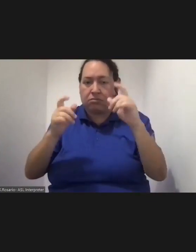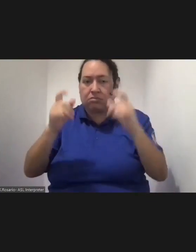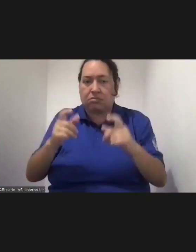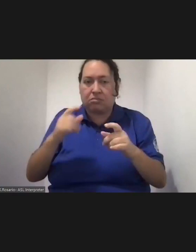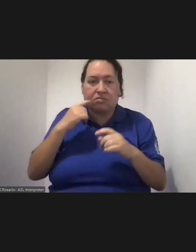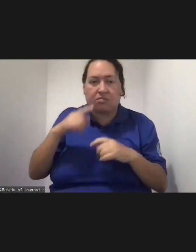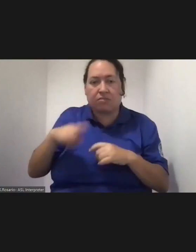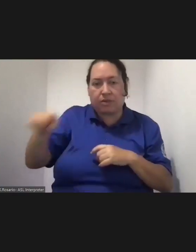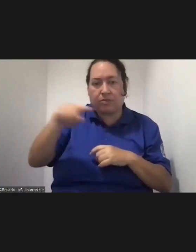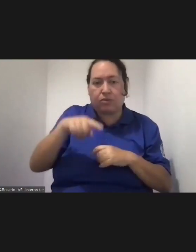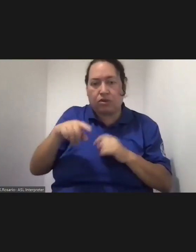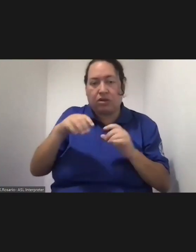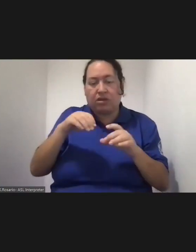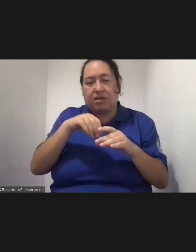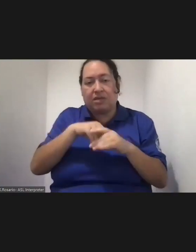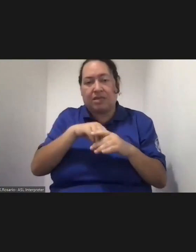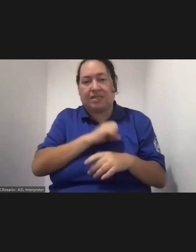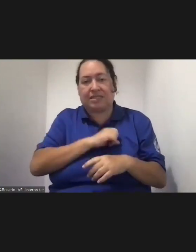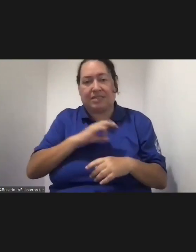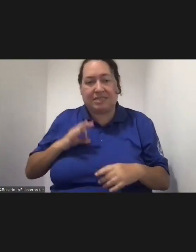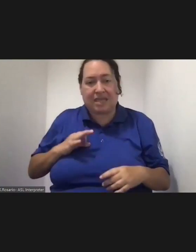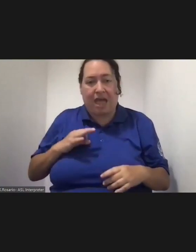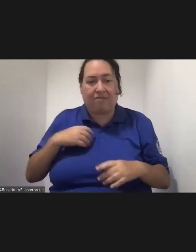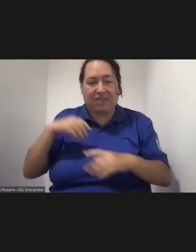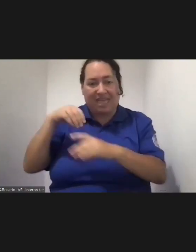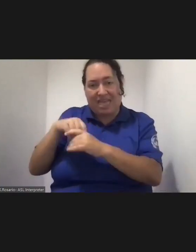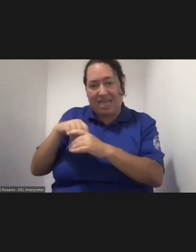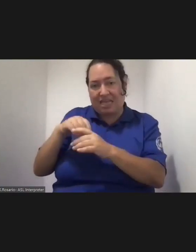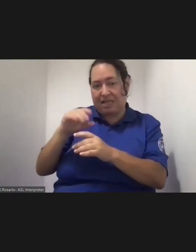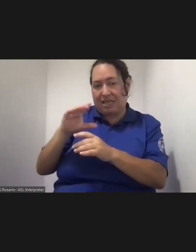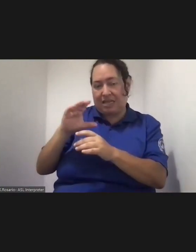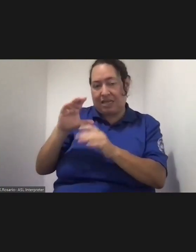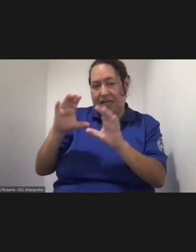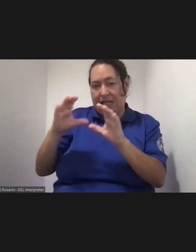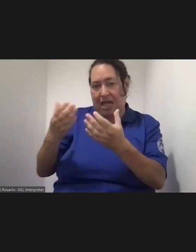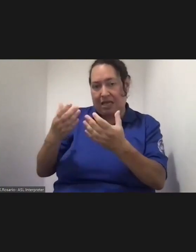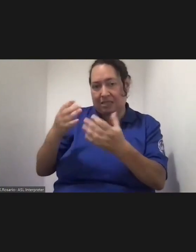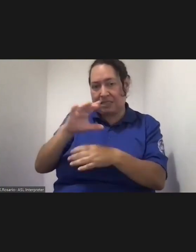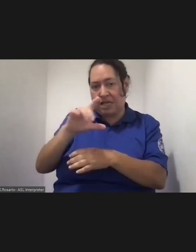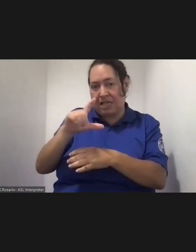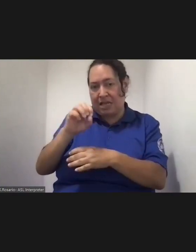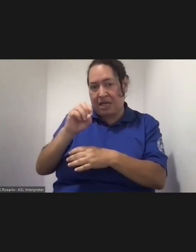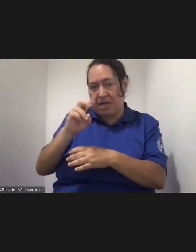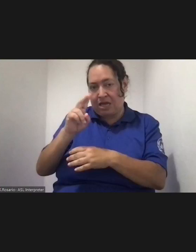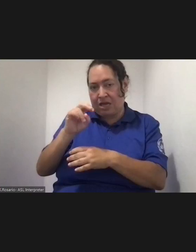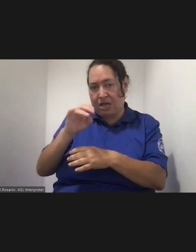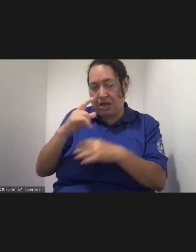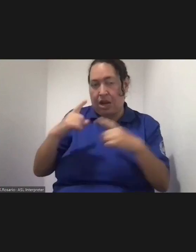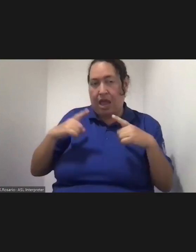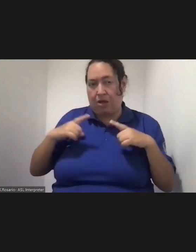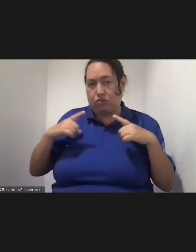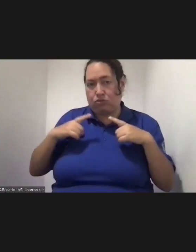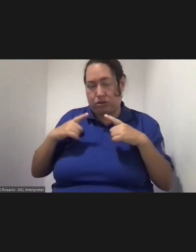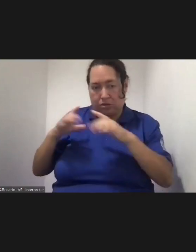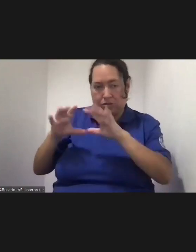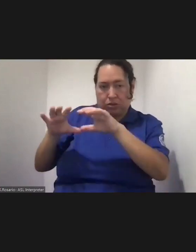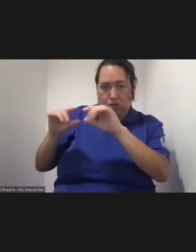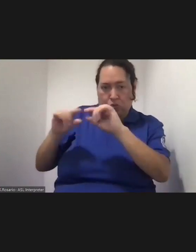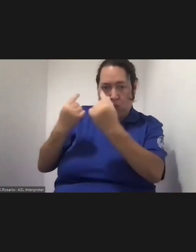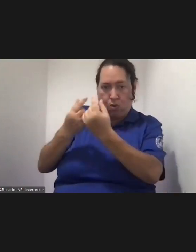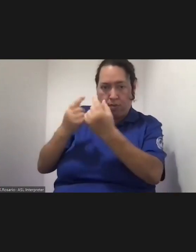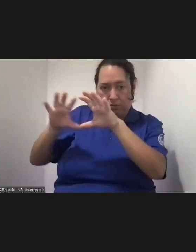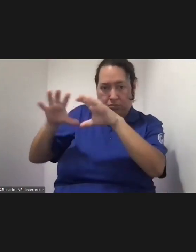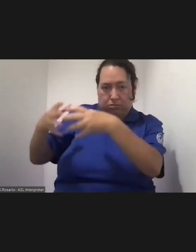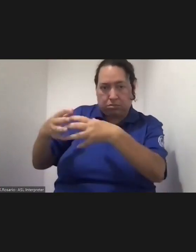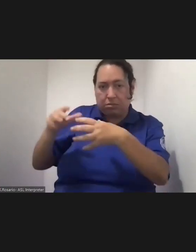staff of A-Class Lounge and Subaki Hotel to be tested. I am encouraging the patrons and staff to know your